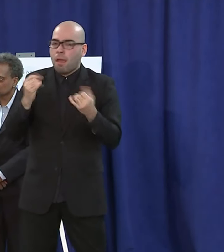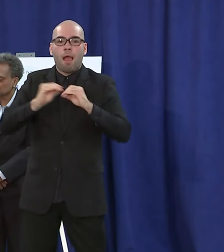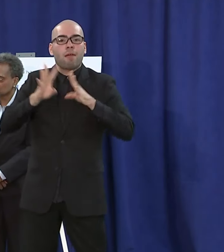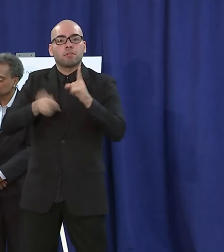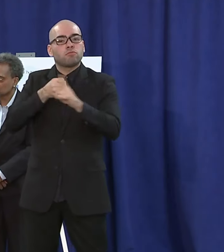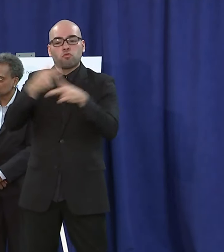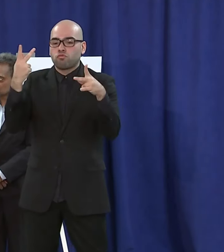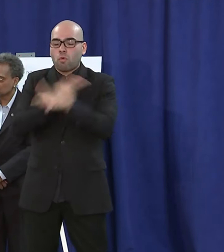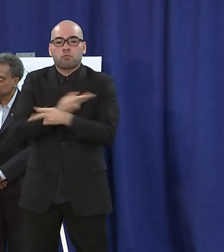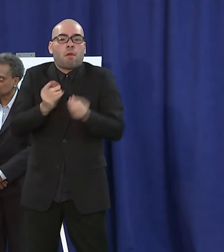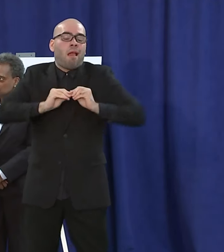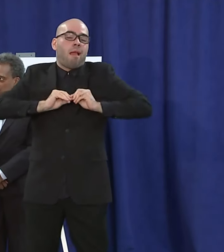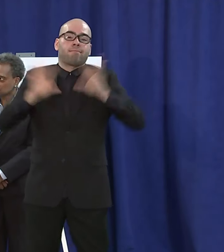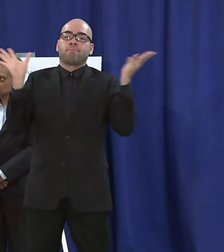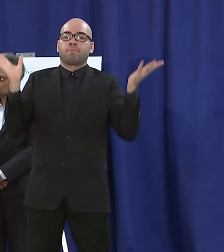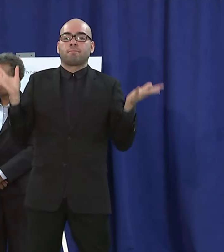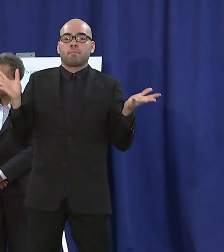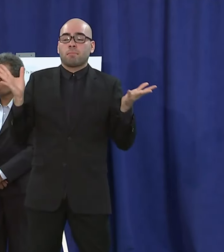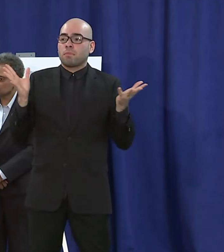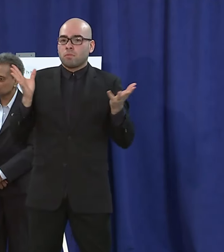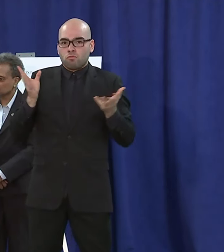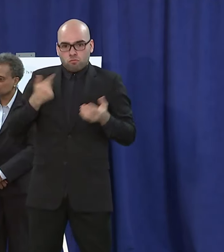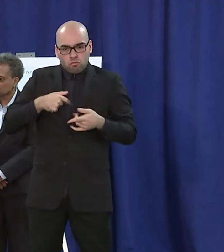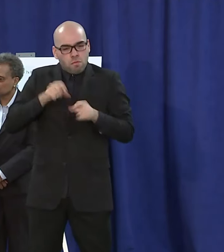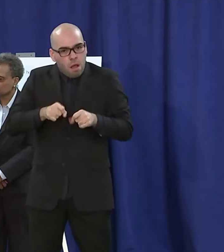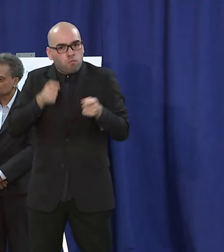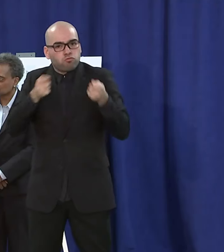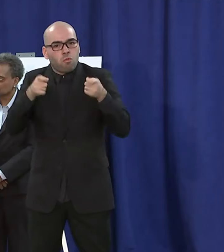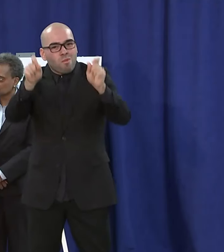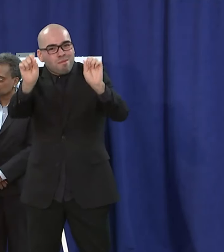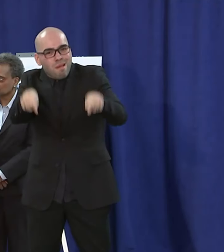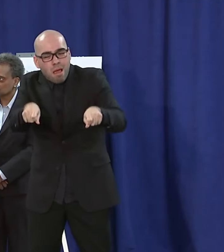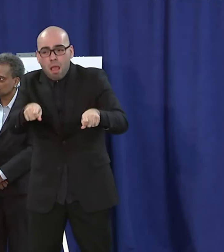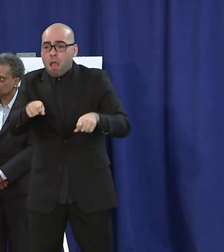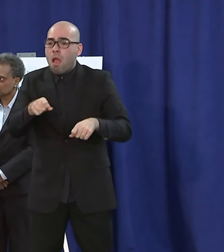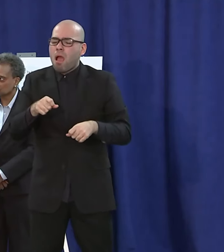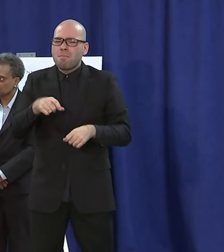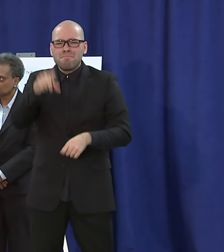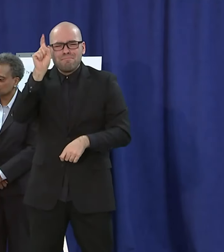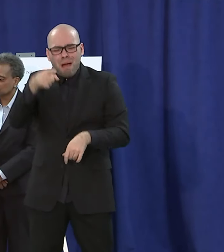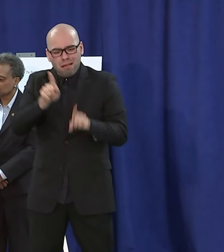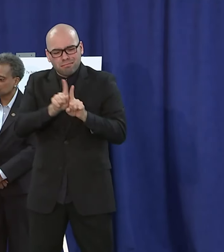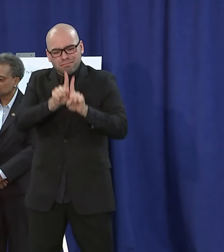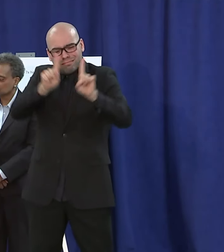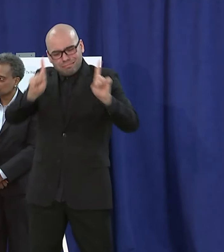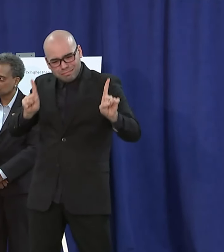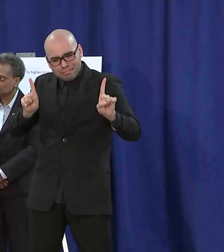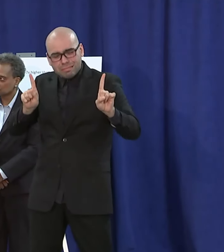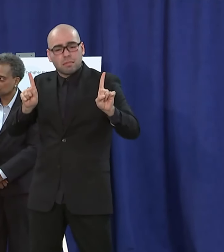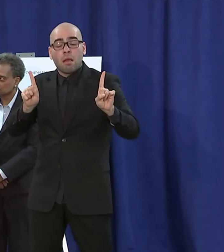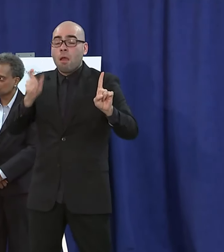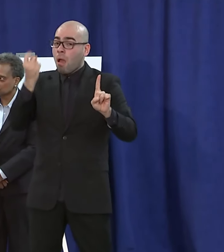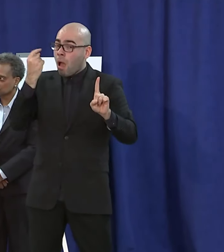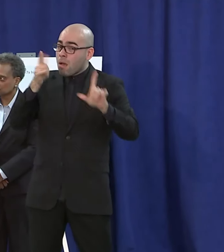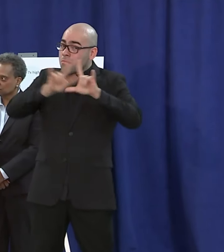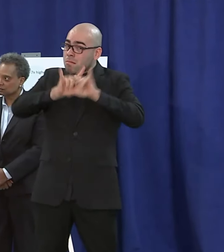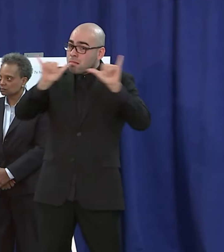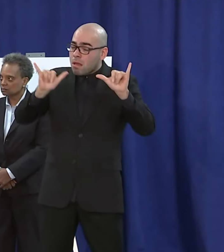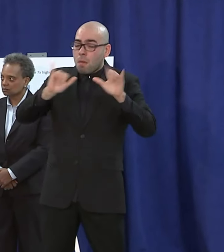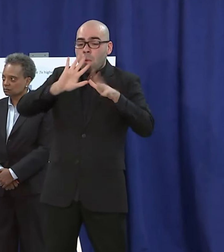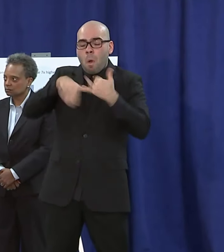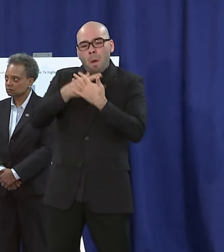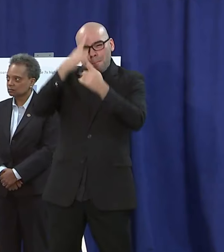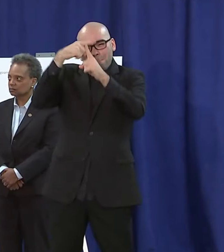it. A lot of it is within our control. Commit to the social distancing, but at the same time, let's also do good